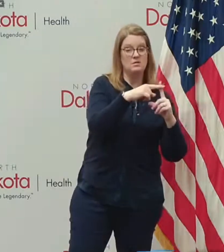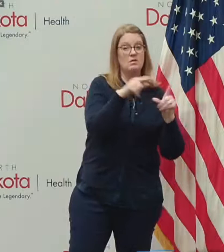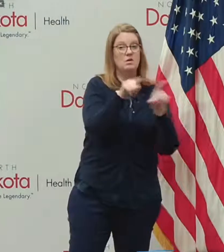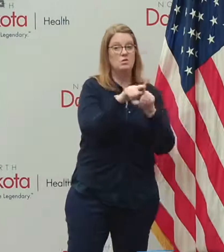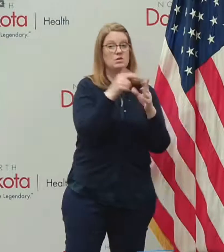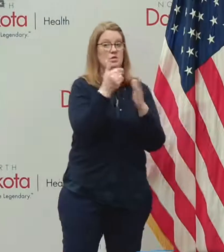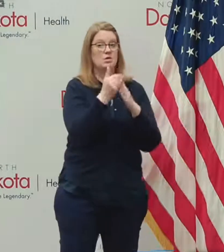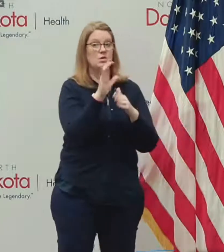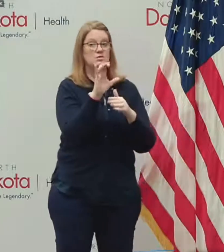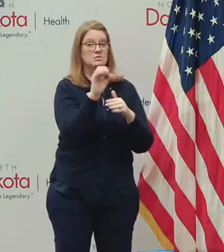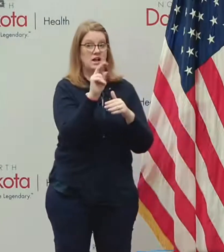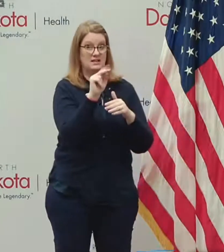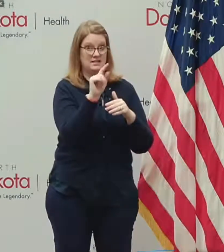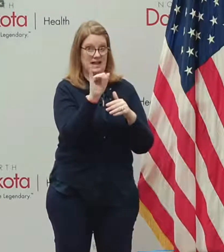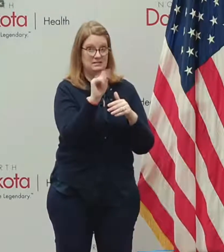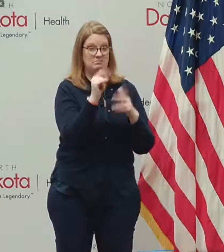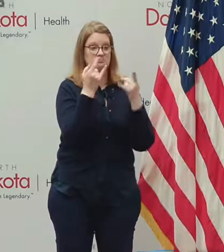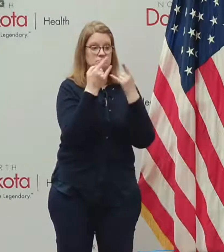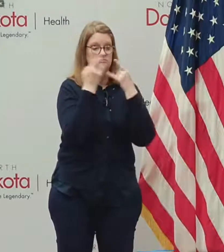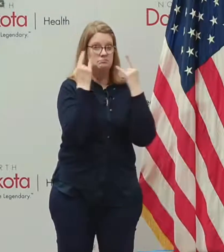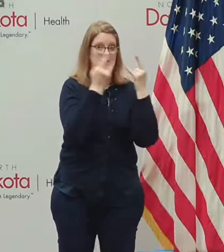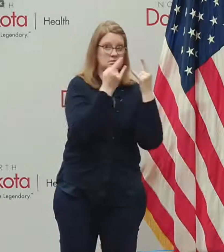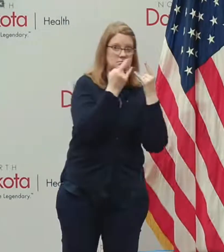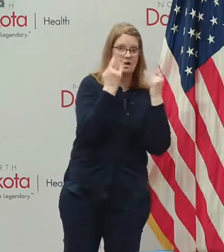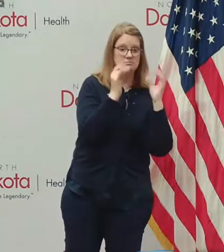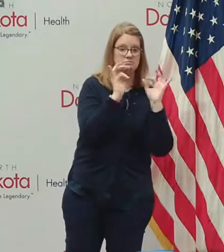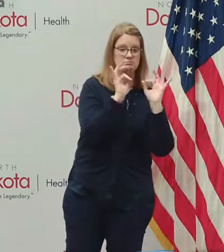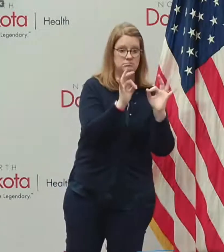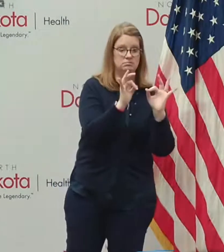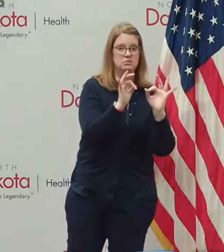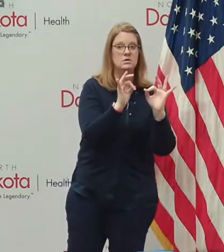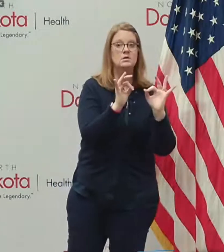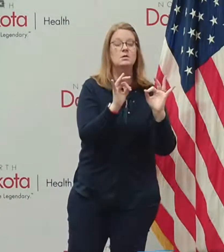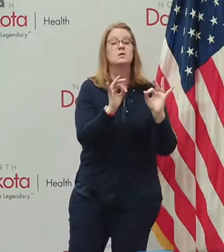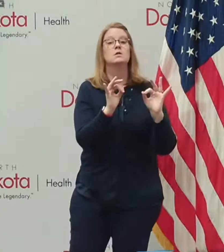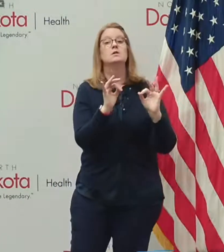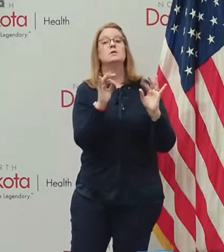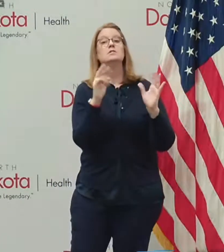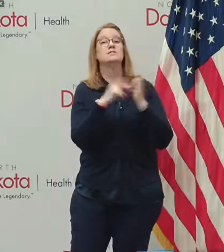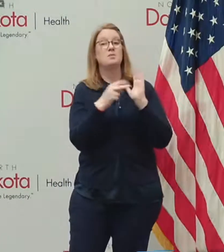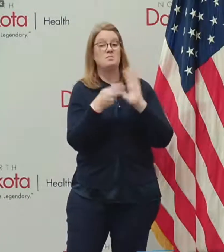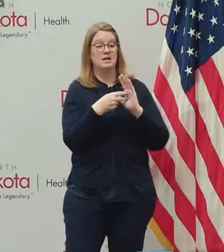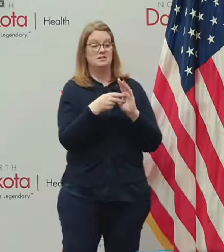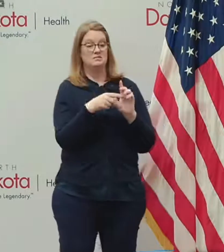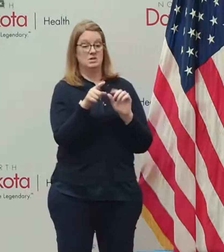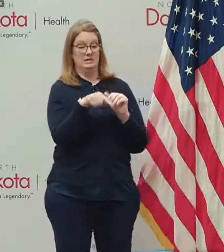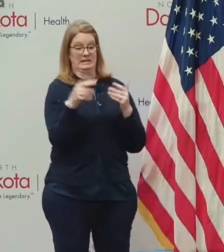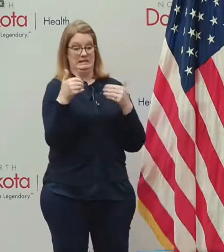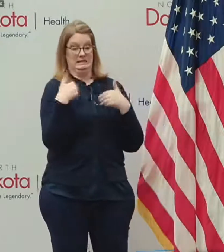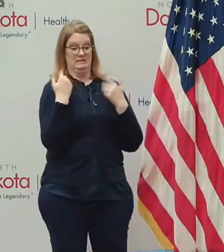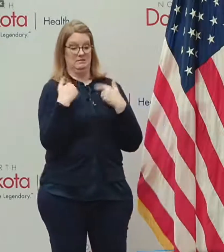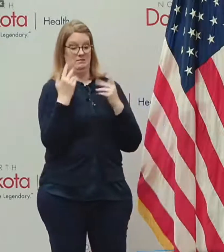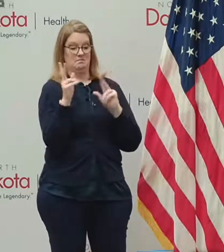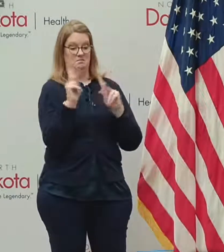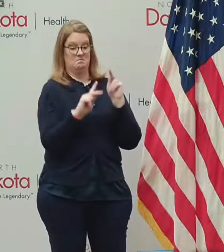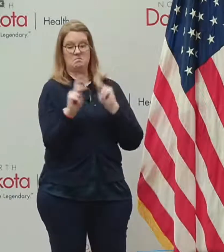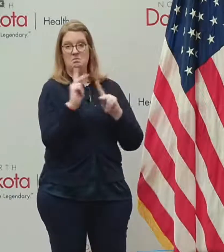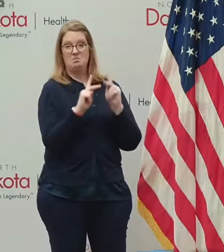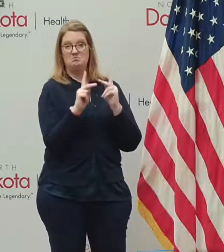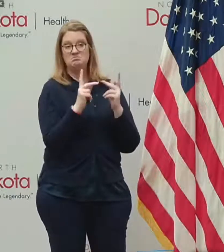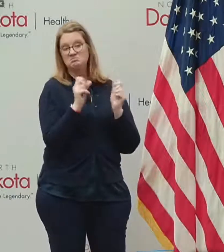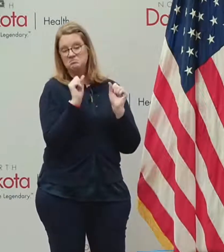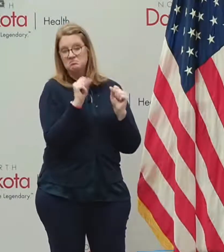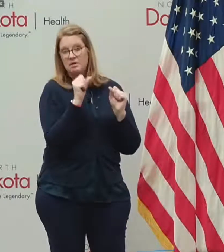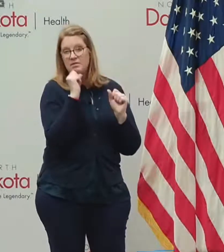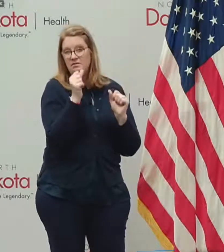were wearing masks. So this has allowed healthy young people who have very little risk of hospitalization. They're very likely not going to